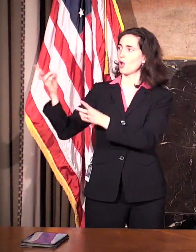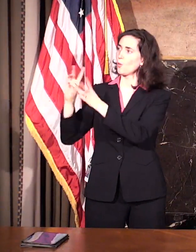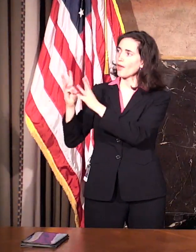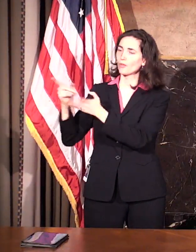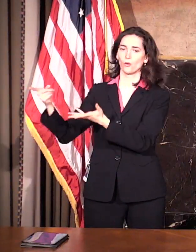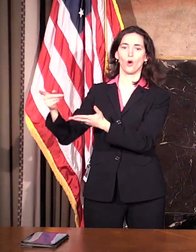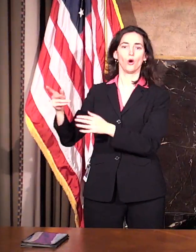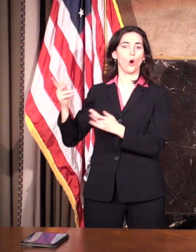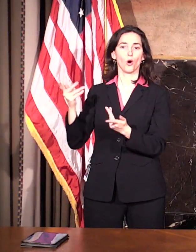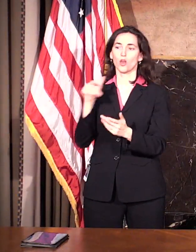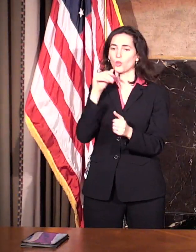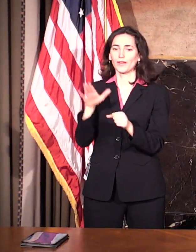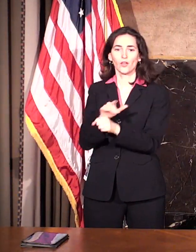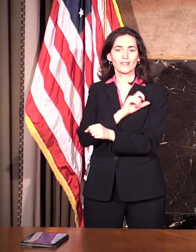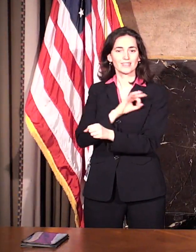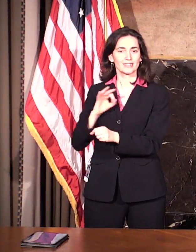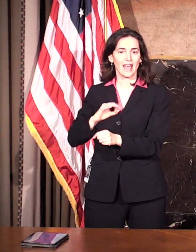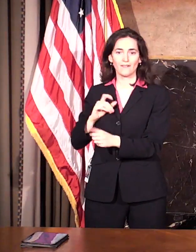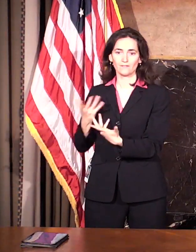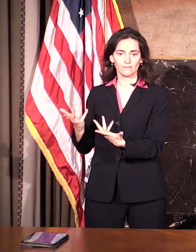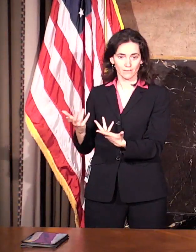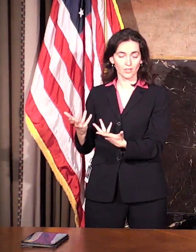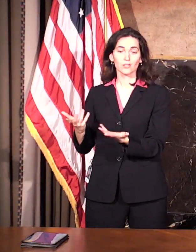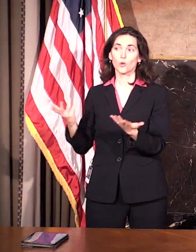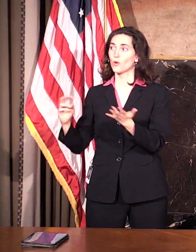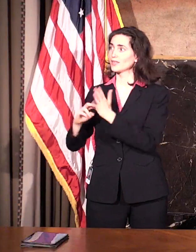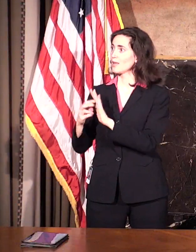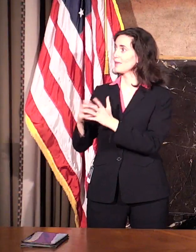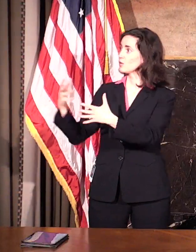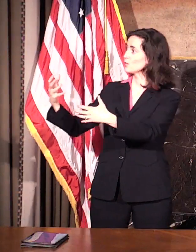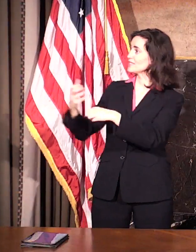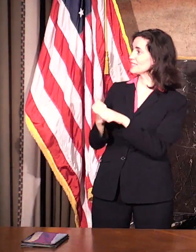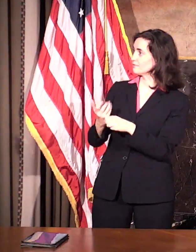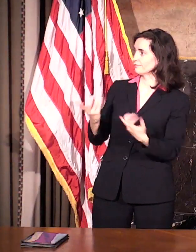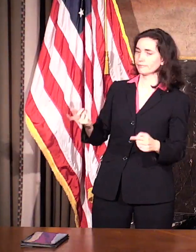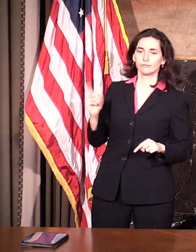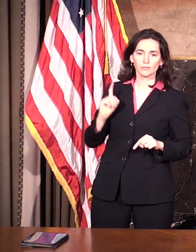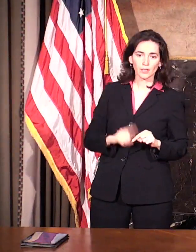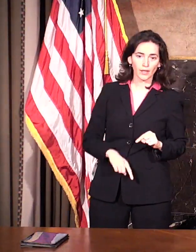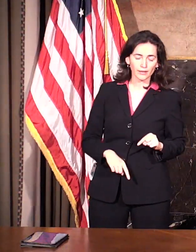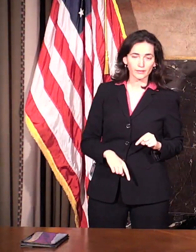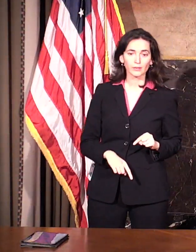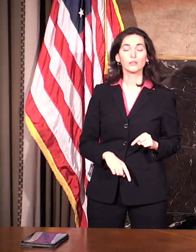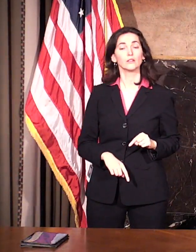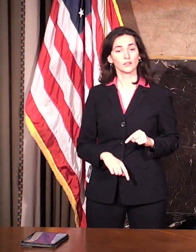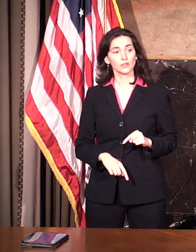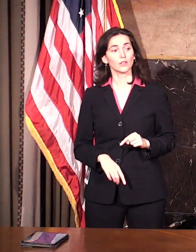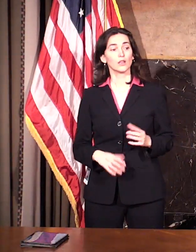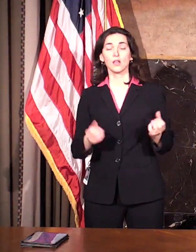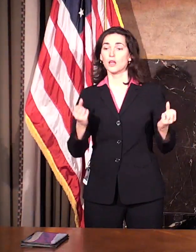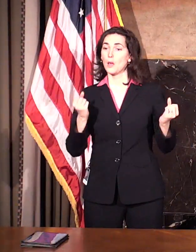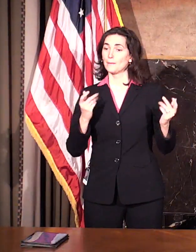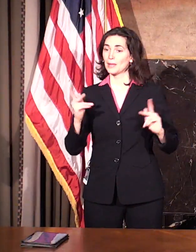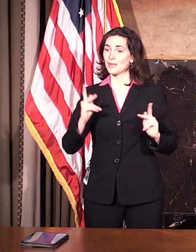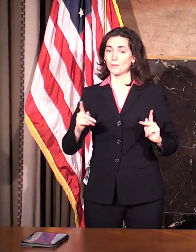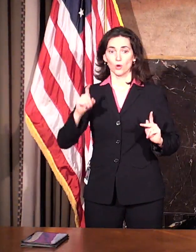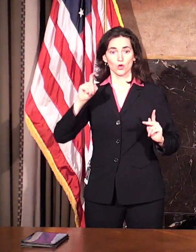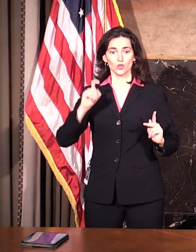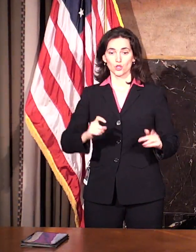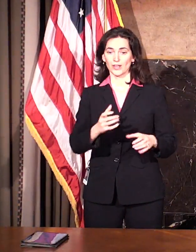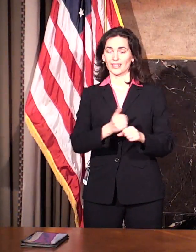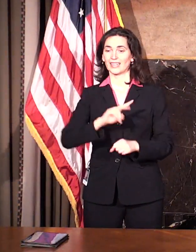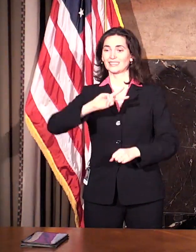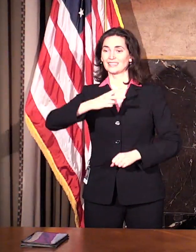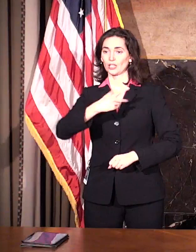of personnel shortages. So unfortunately, that's affecting us here. There are a fair number of people who were expecting to